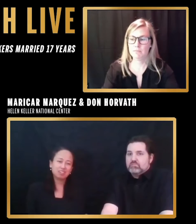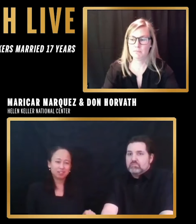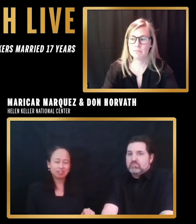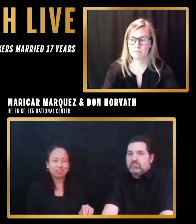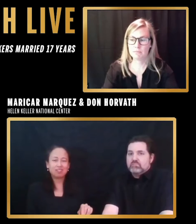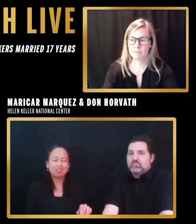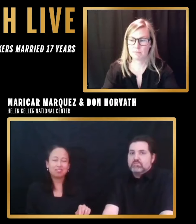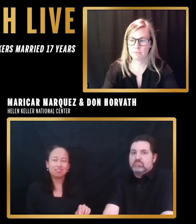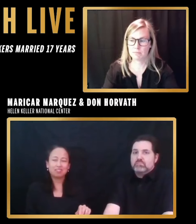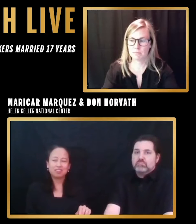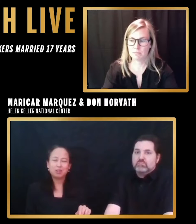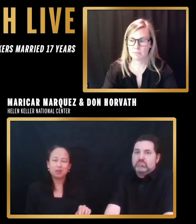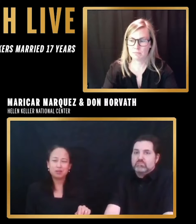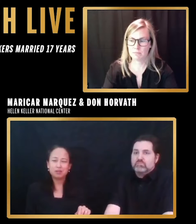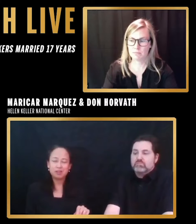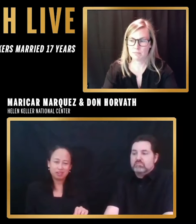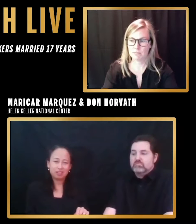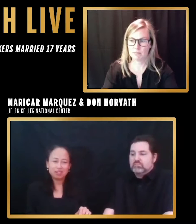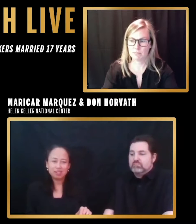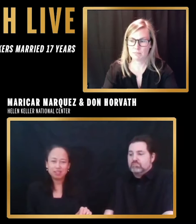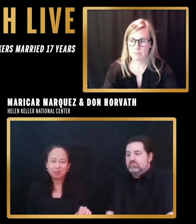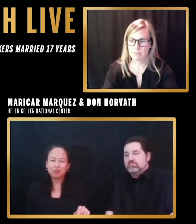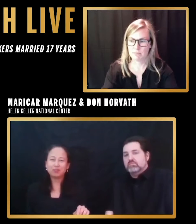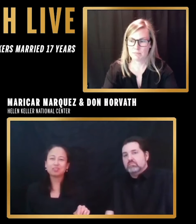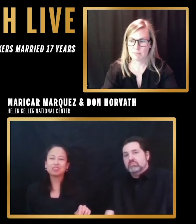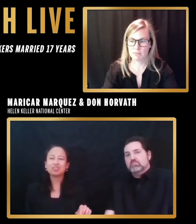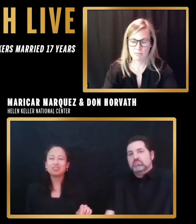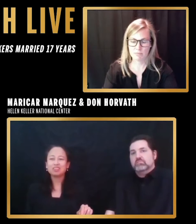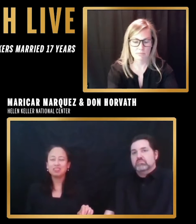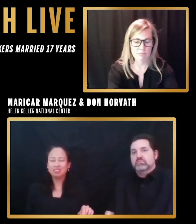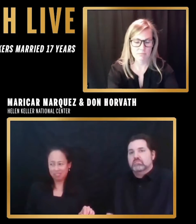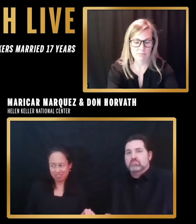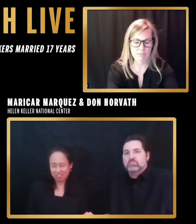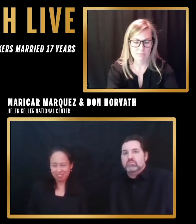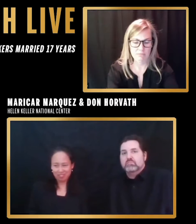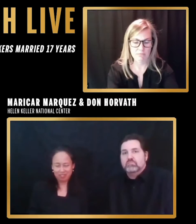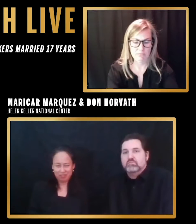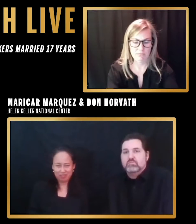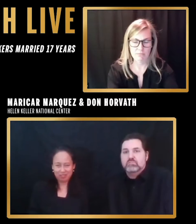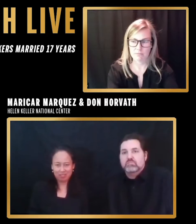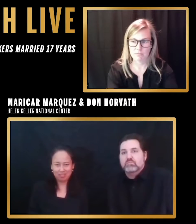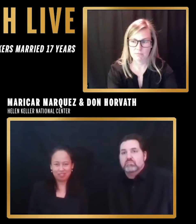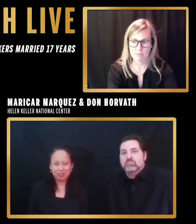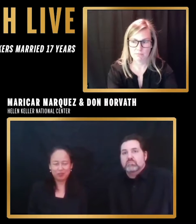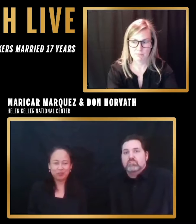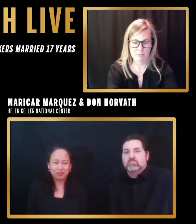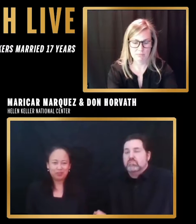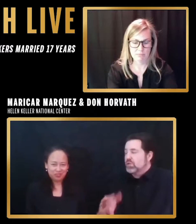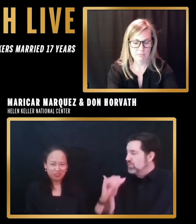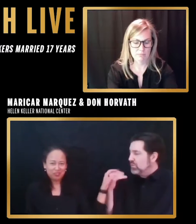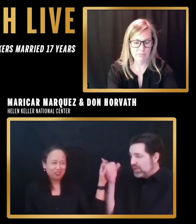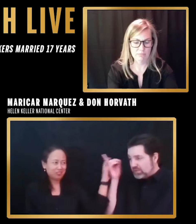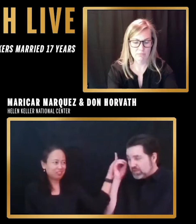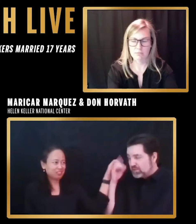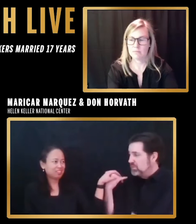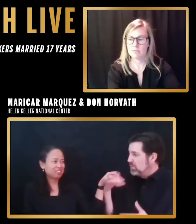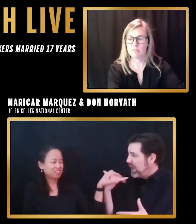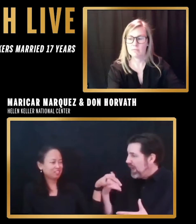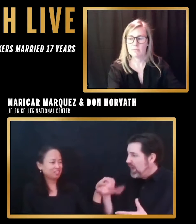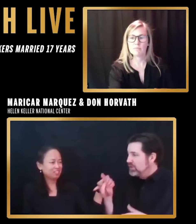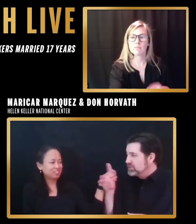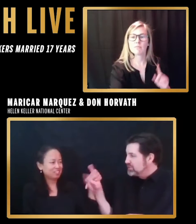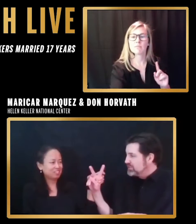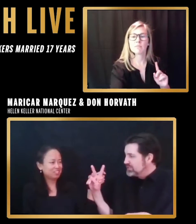I can keep up pretty much similar in speed to what I was able to do visually. Maricar, you are the